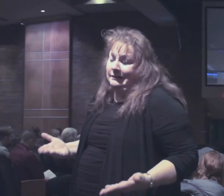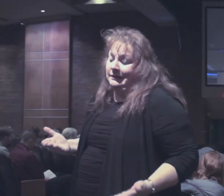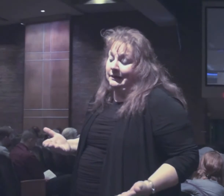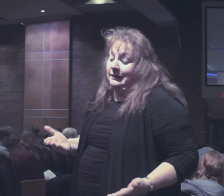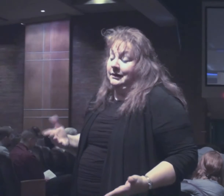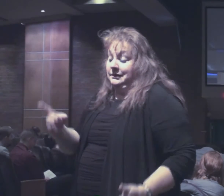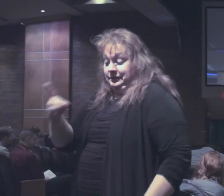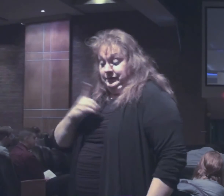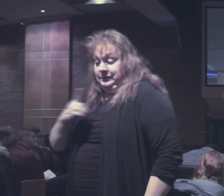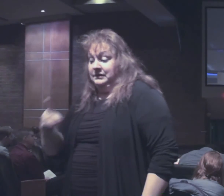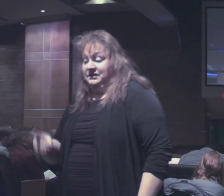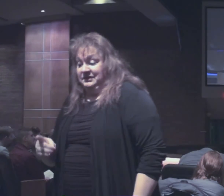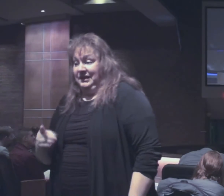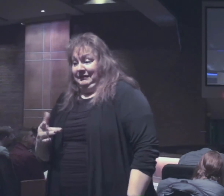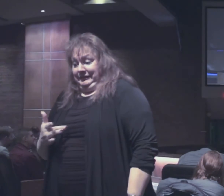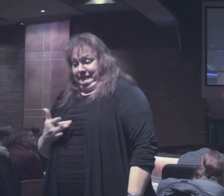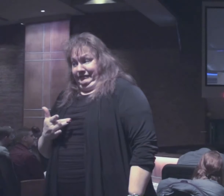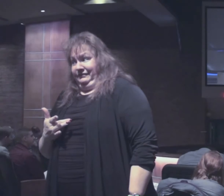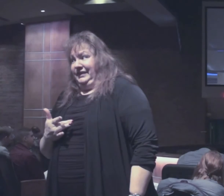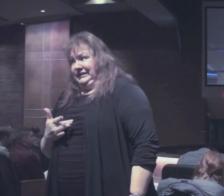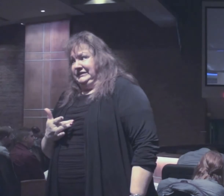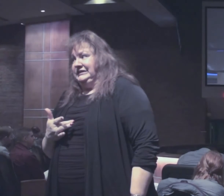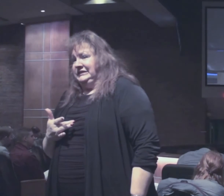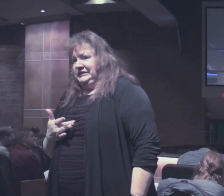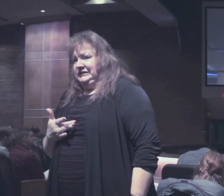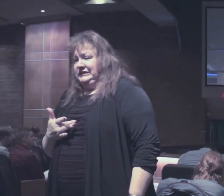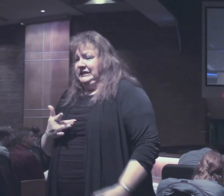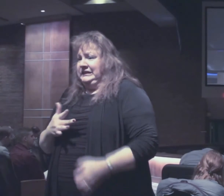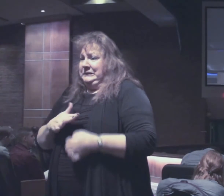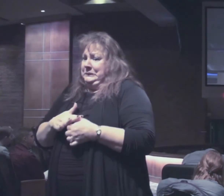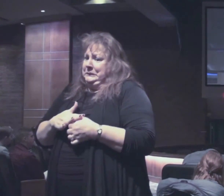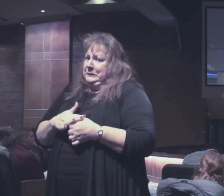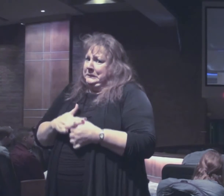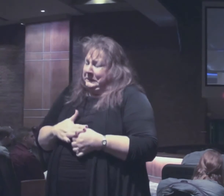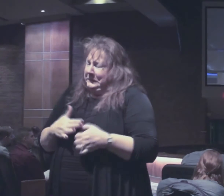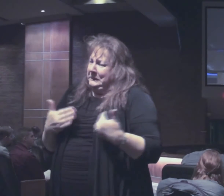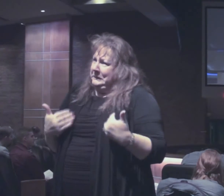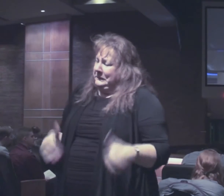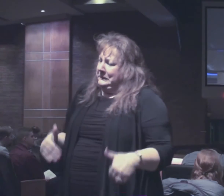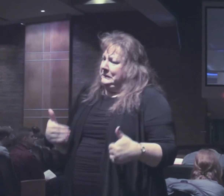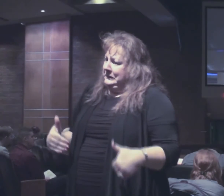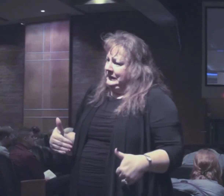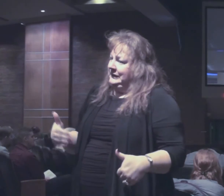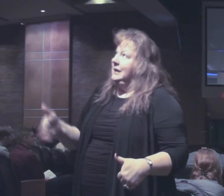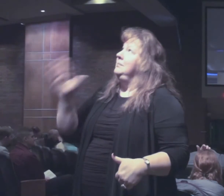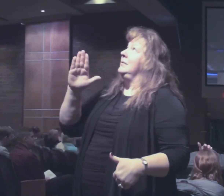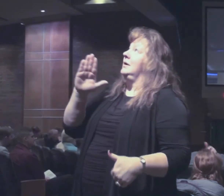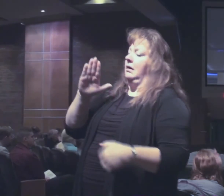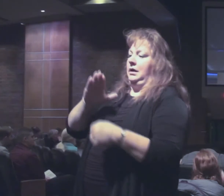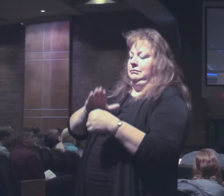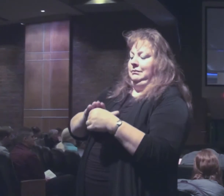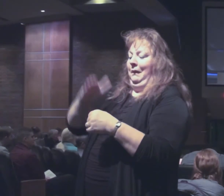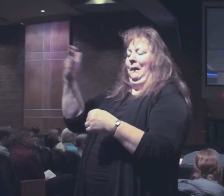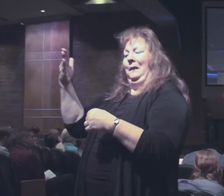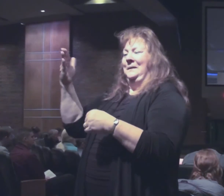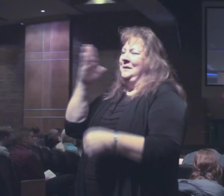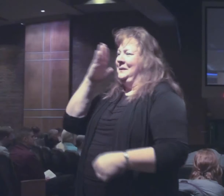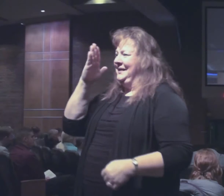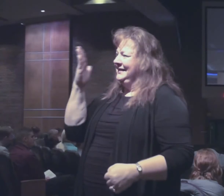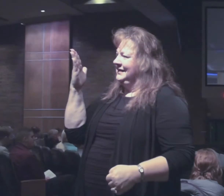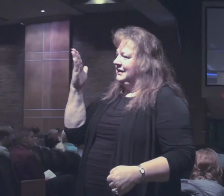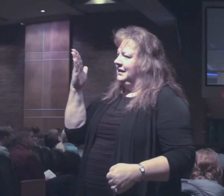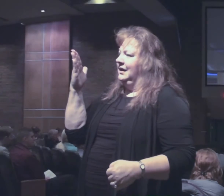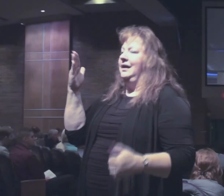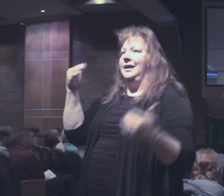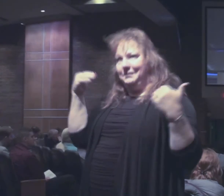Doesn't mean David, he feels the pressure. But God can relieve it. And he